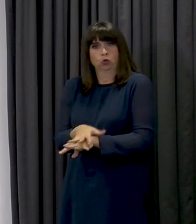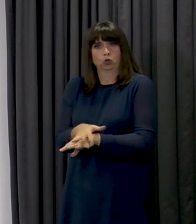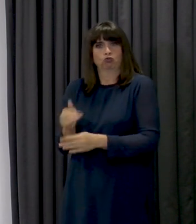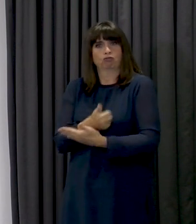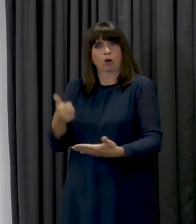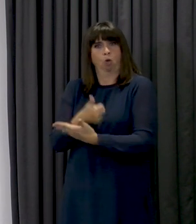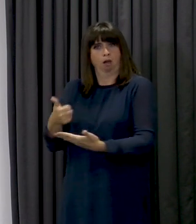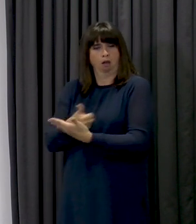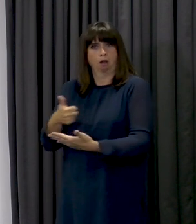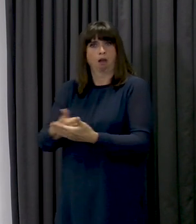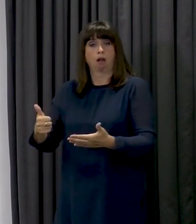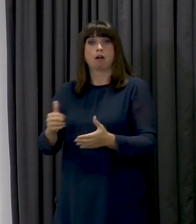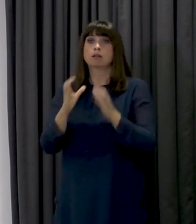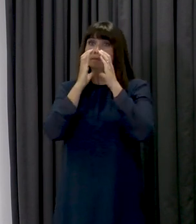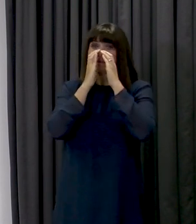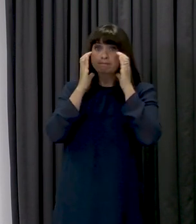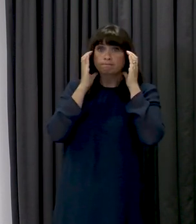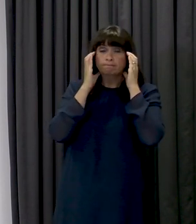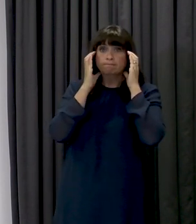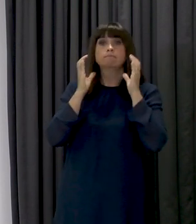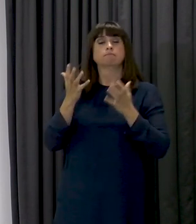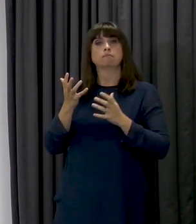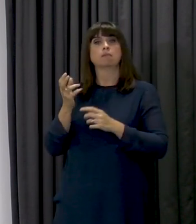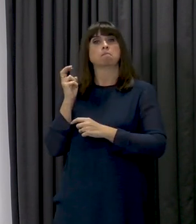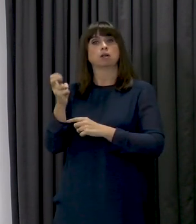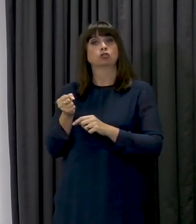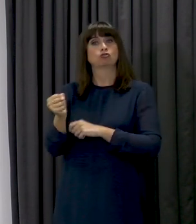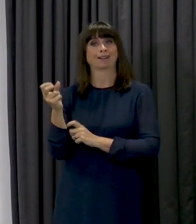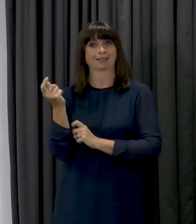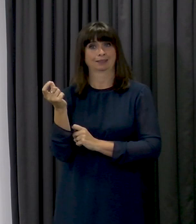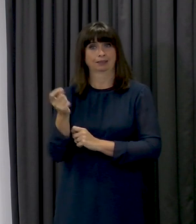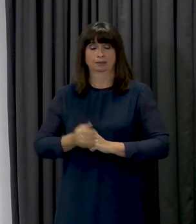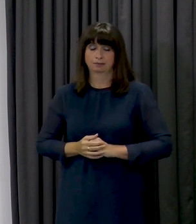often, wearing a face covering when on public transport.